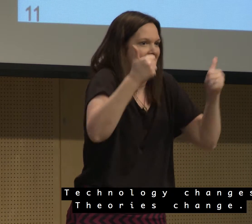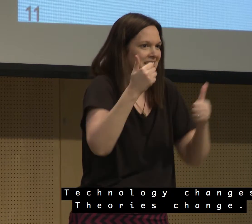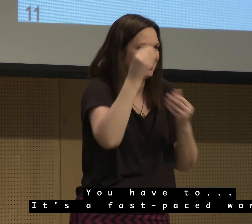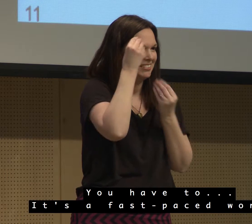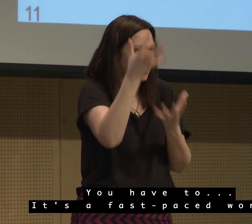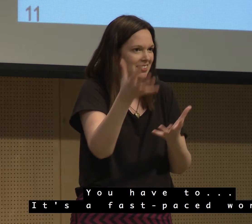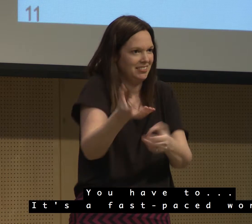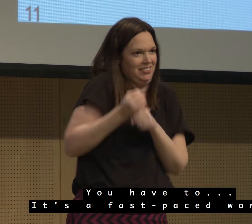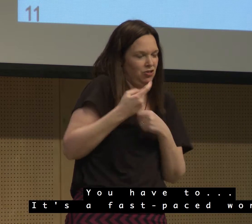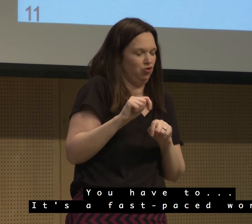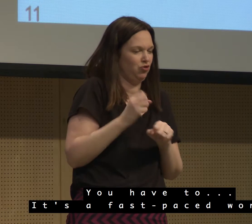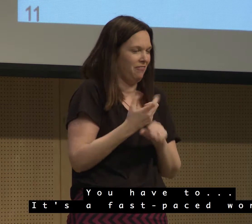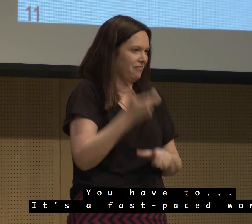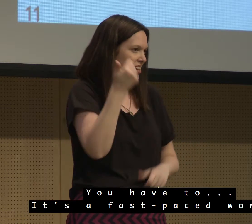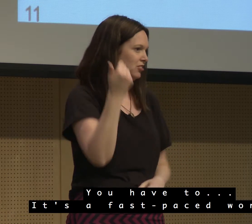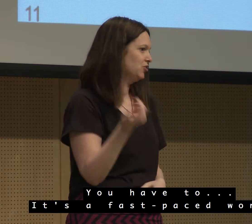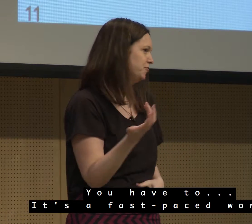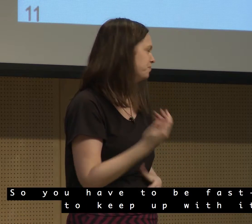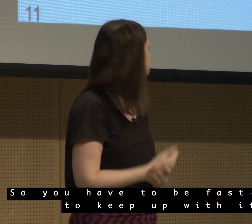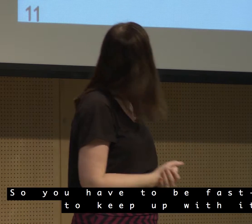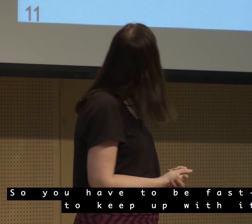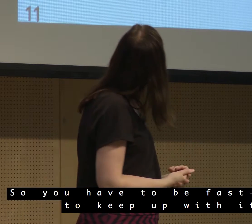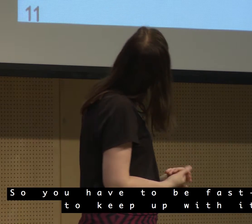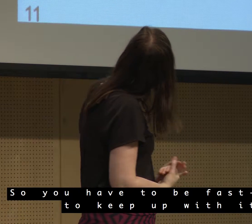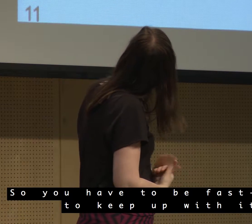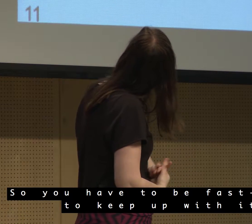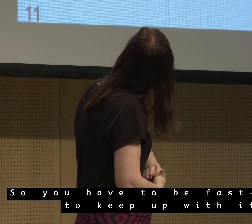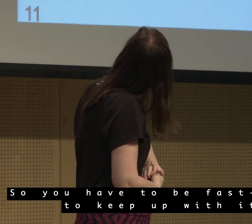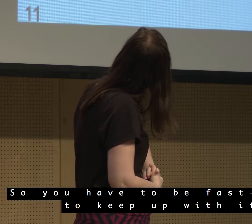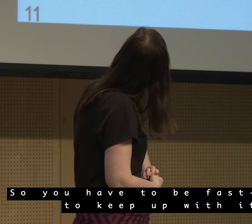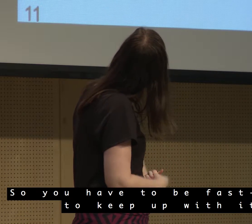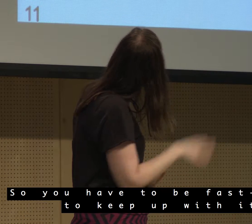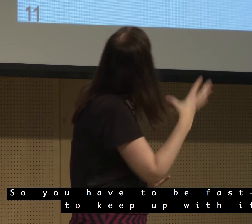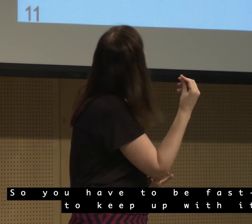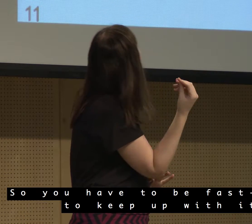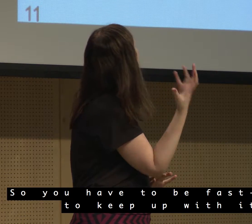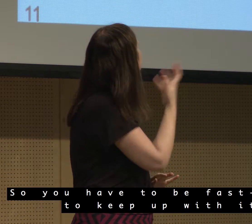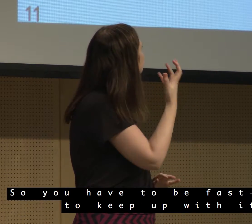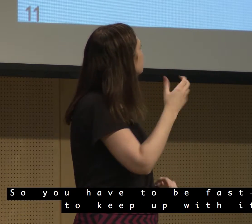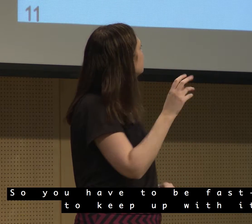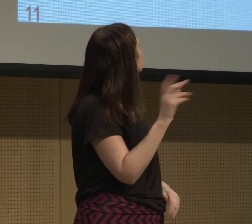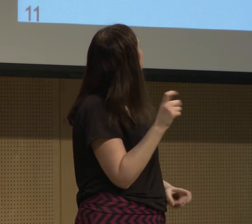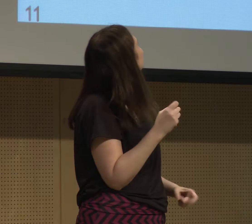change. It's a fast-paced world, so you have to be fast-paced to keep up with it.